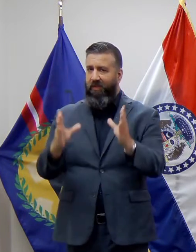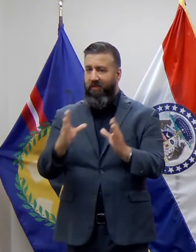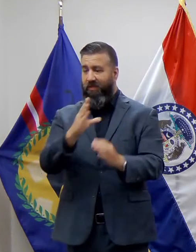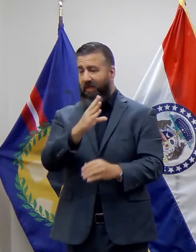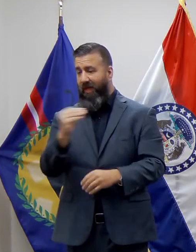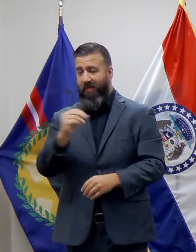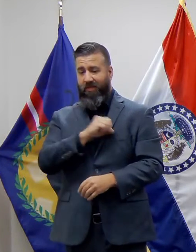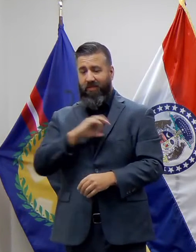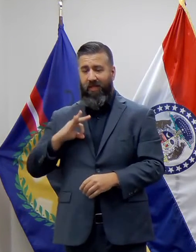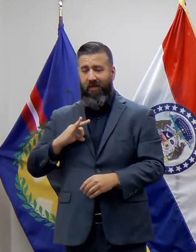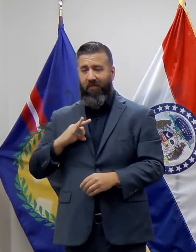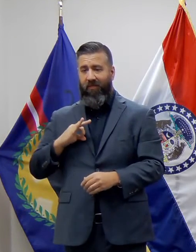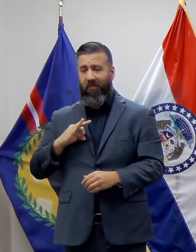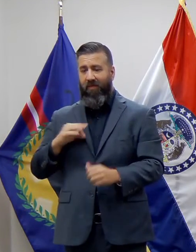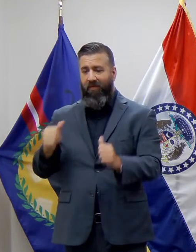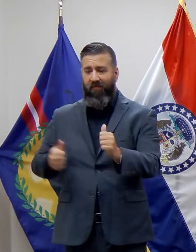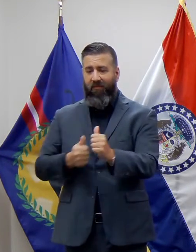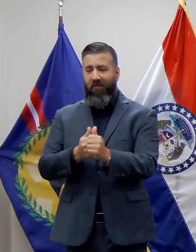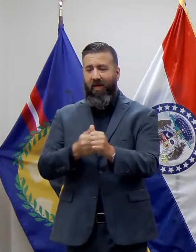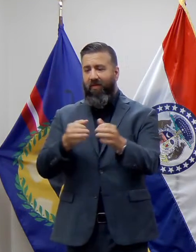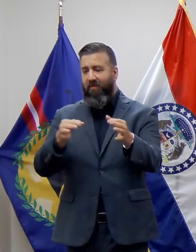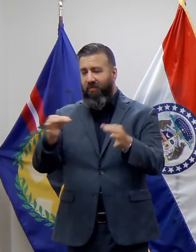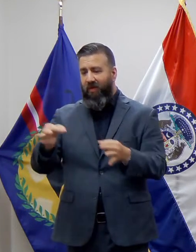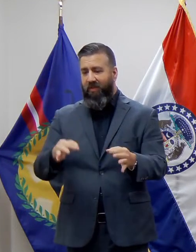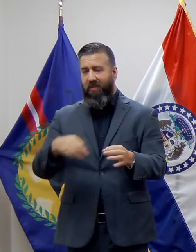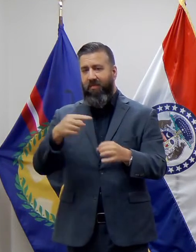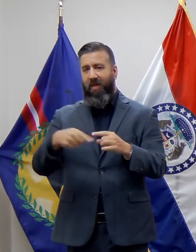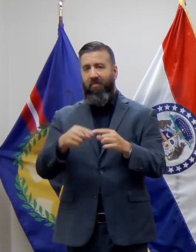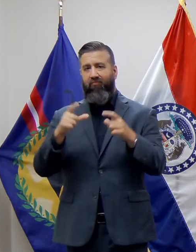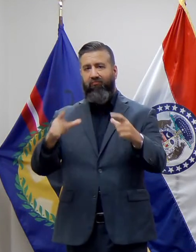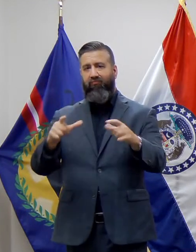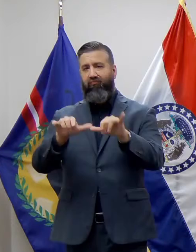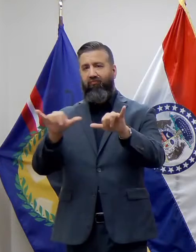and follow their direction on isolation and quarantine and